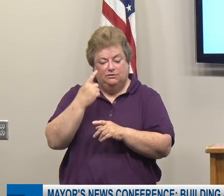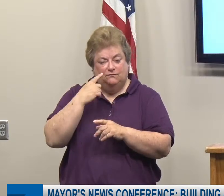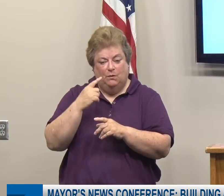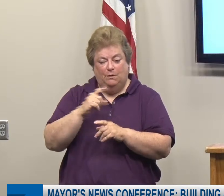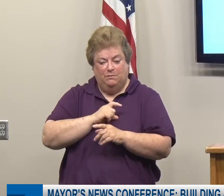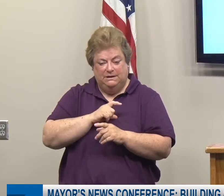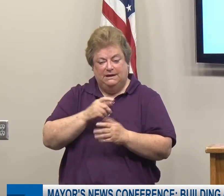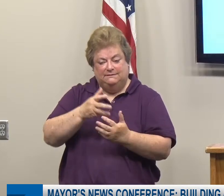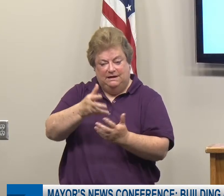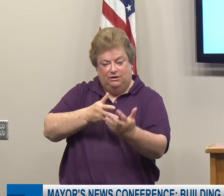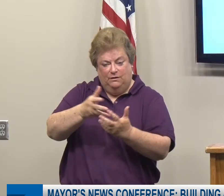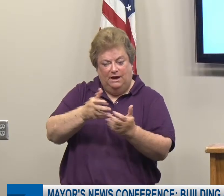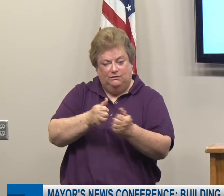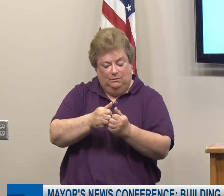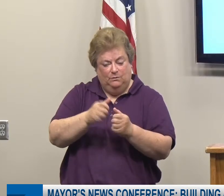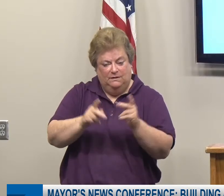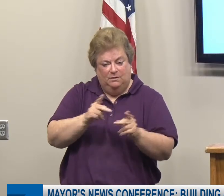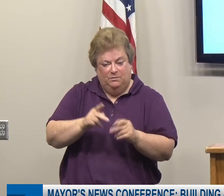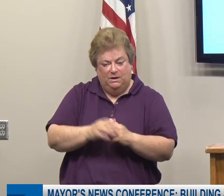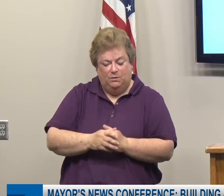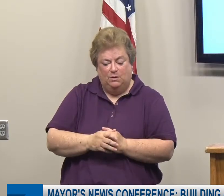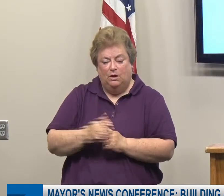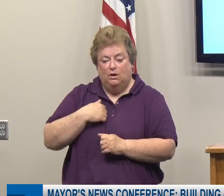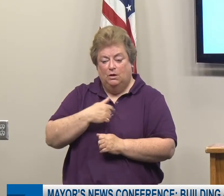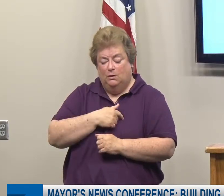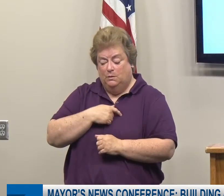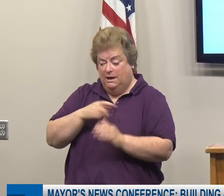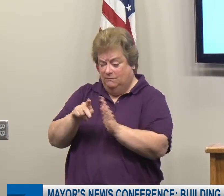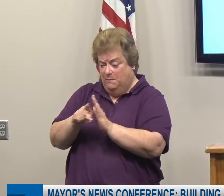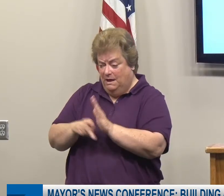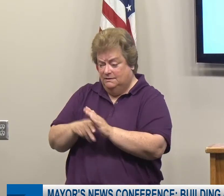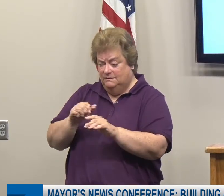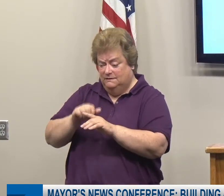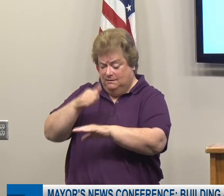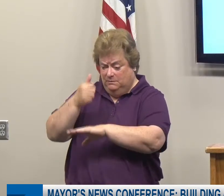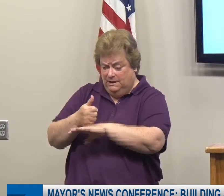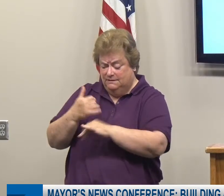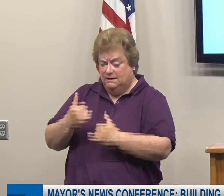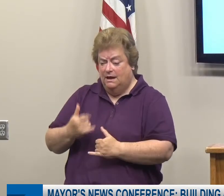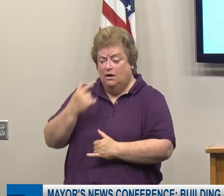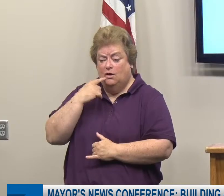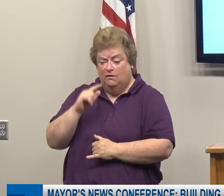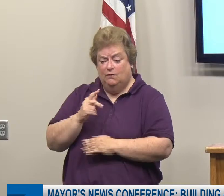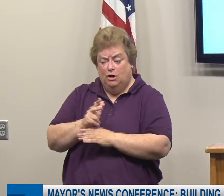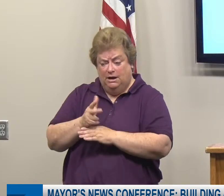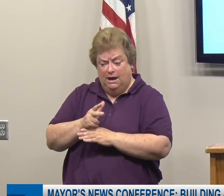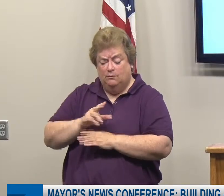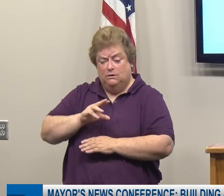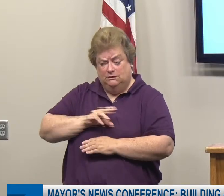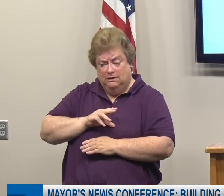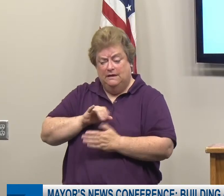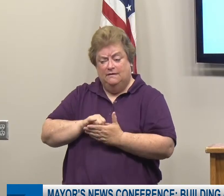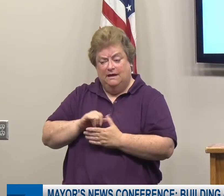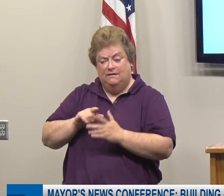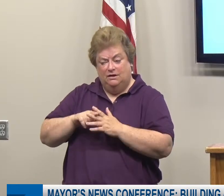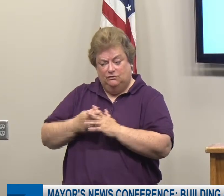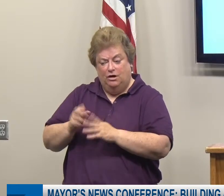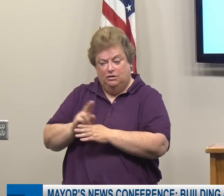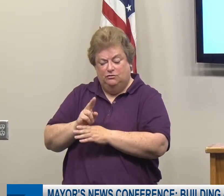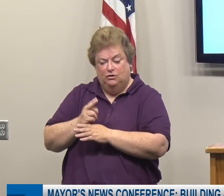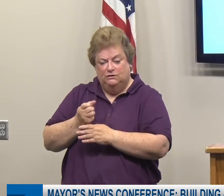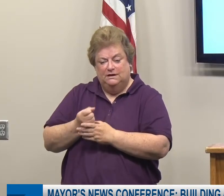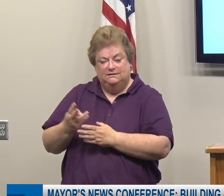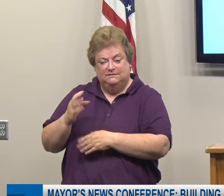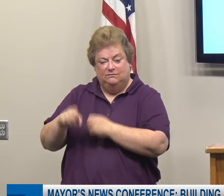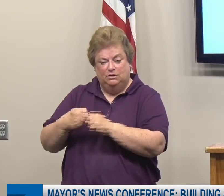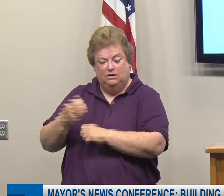residents. LPD has policies in place today regarding the use of body-worn cameras, which they began to pilot several years ago.